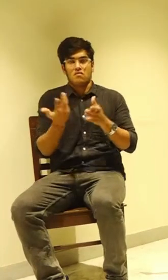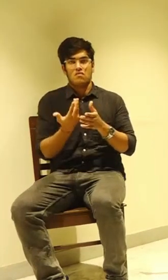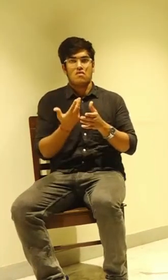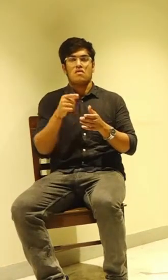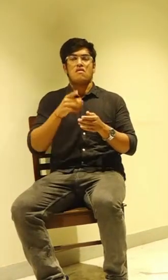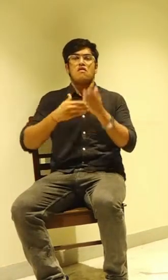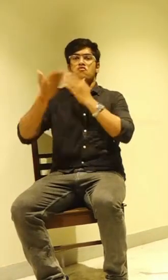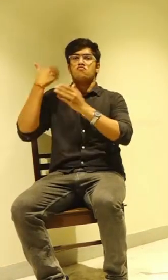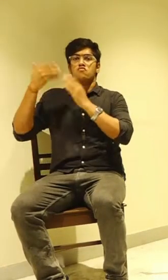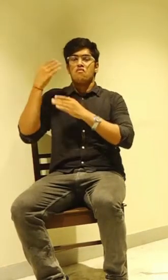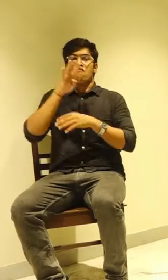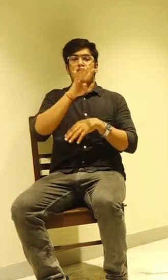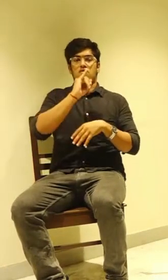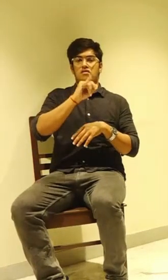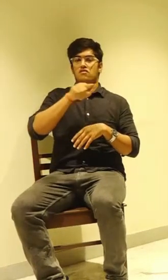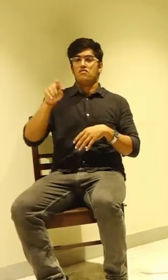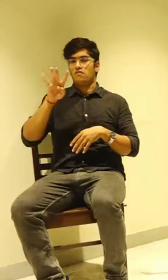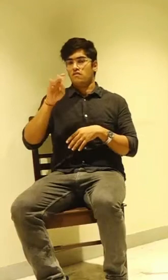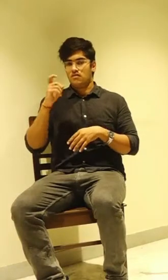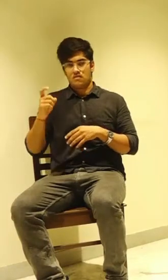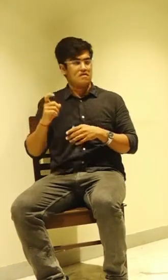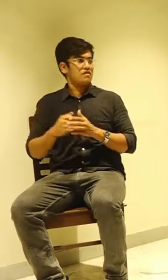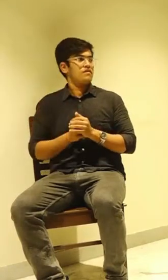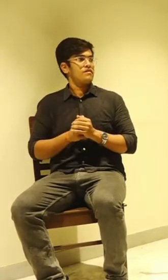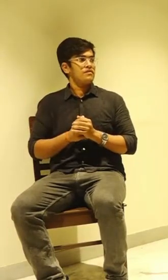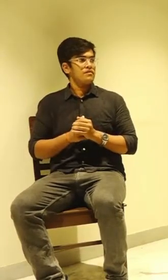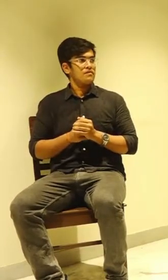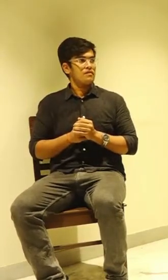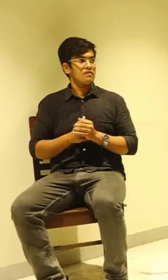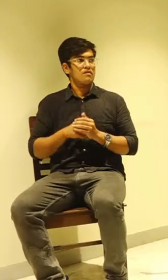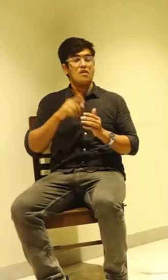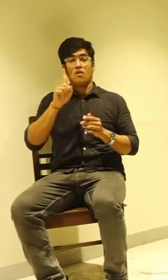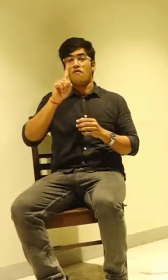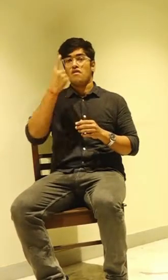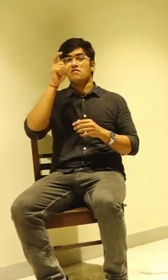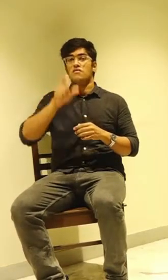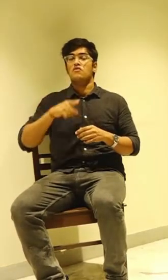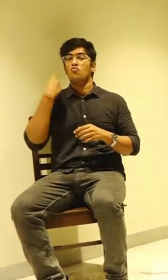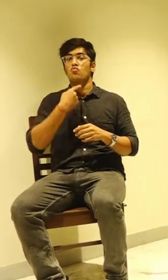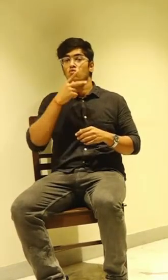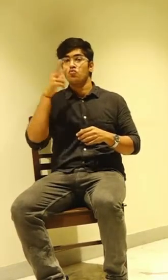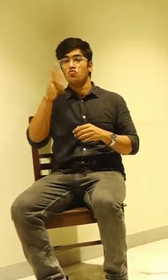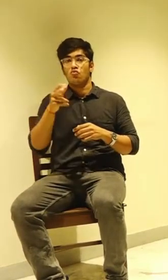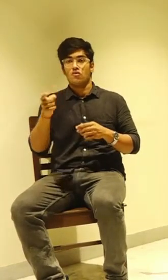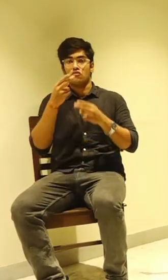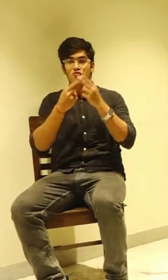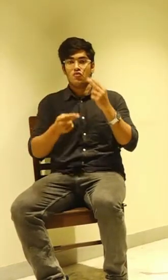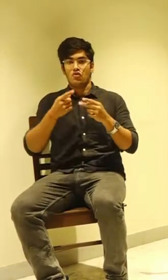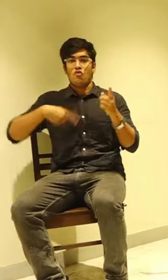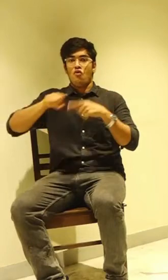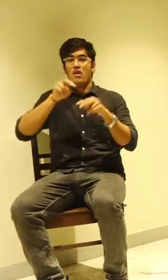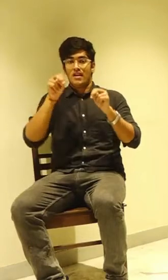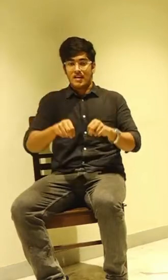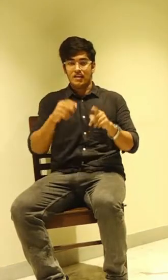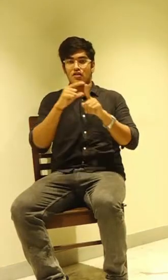will be from 46 to 47. And interestingly, the person who first told the Constituent Assembly that you need something like due process